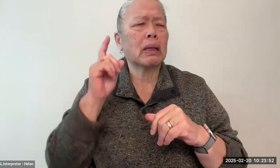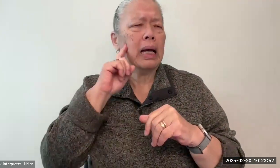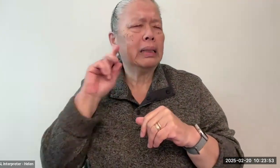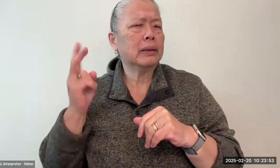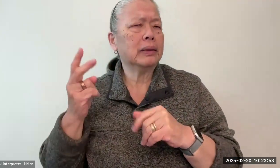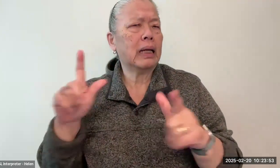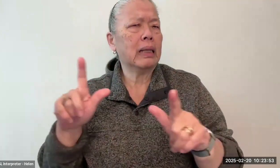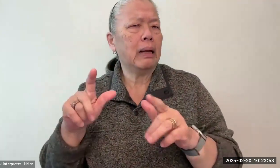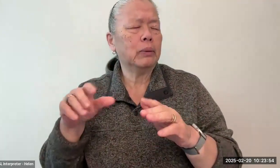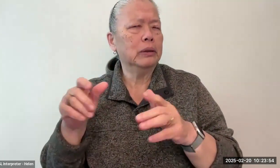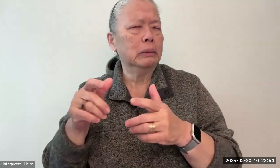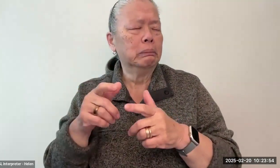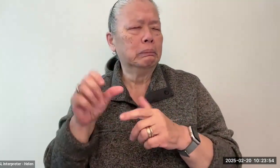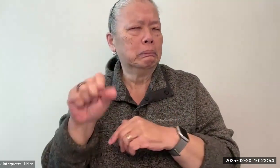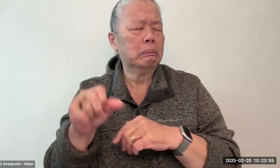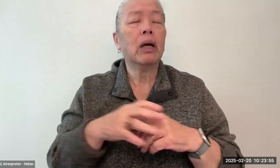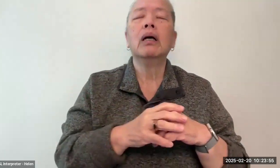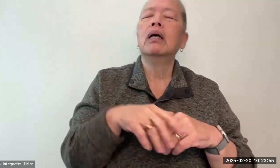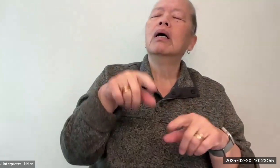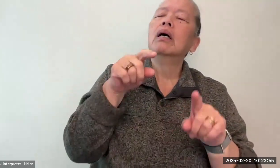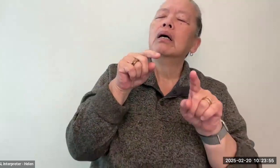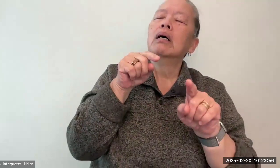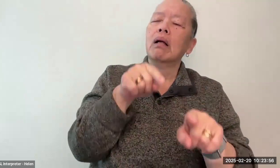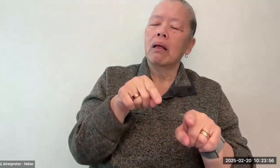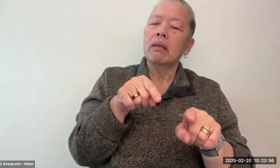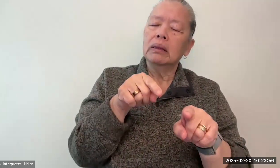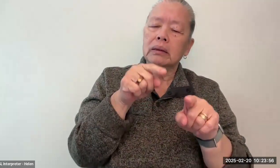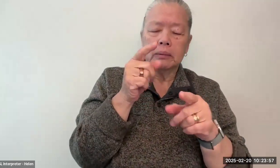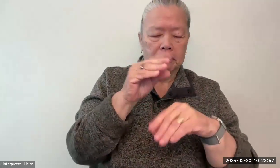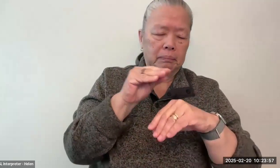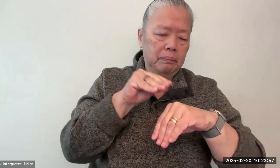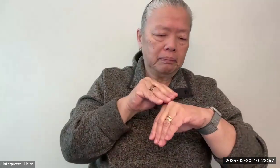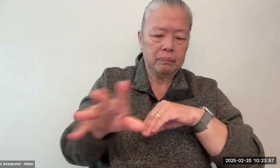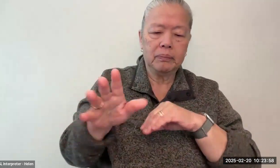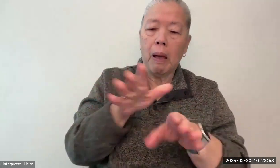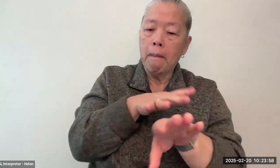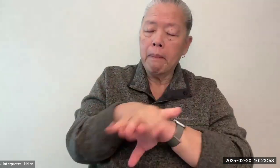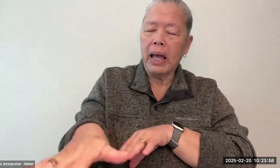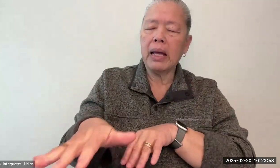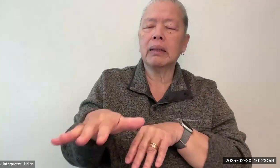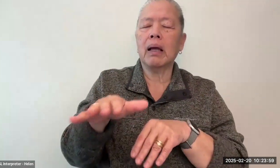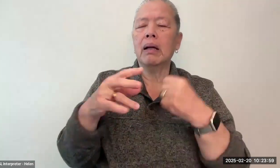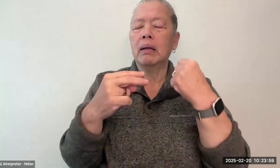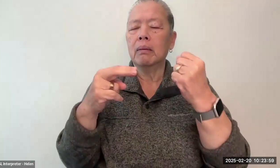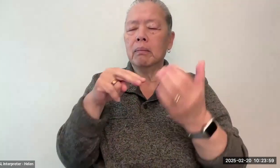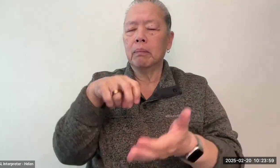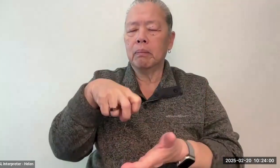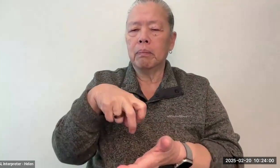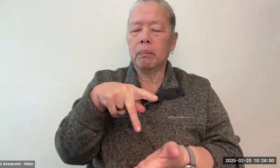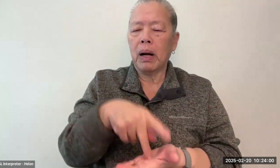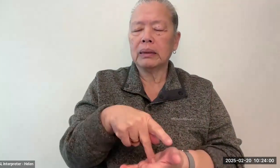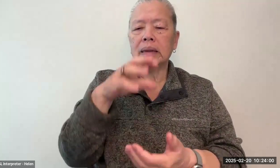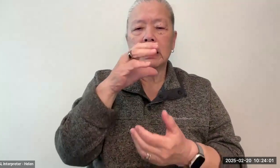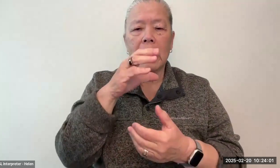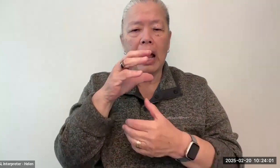valid homes for the gospel. This insight extends across mainline Protestant, evangelical Protestant, and Catholic